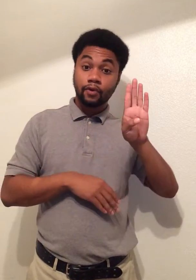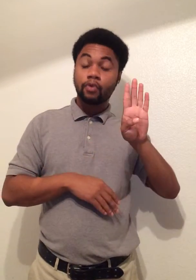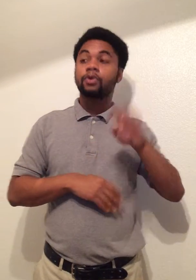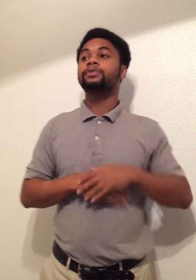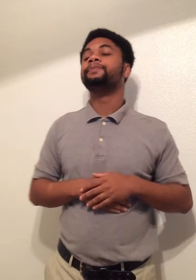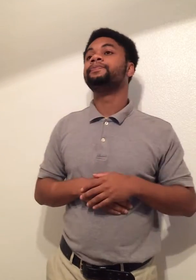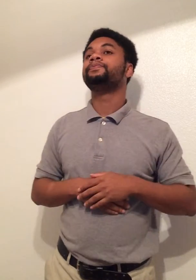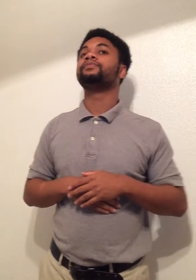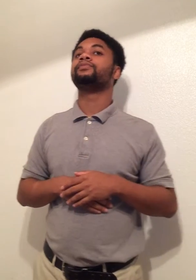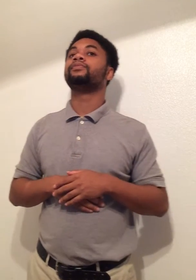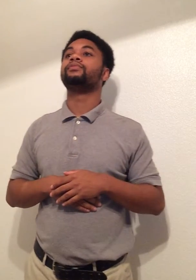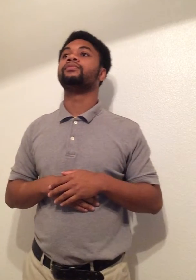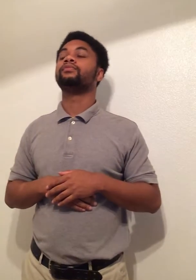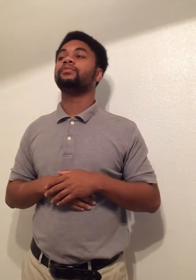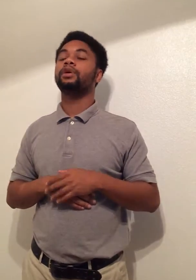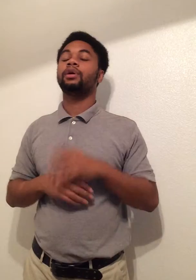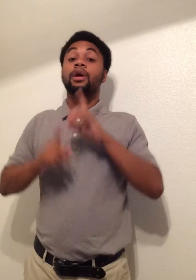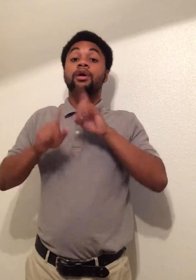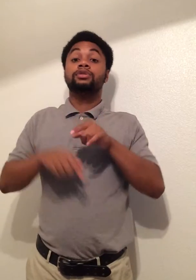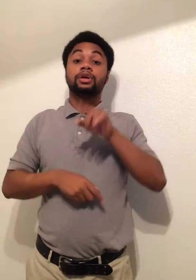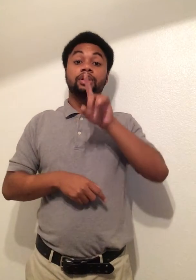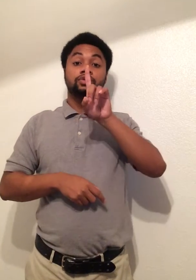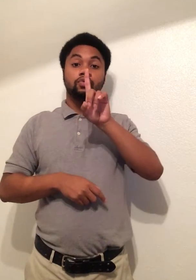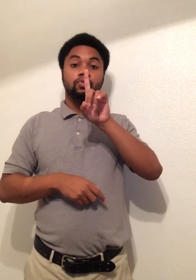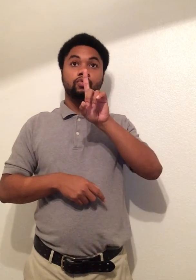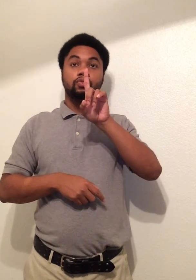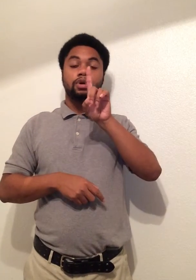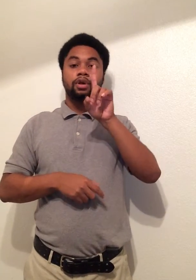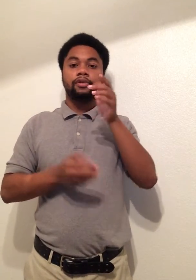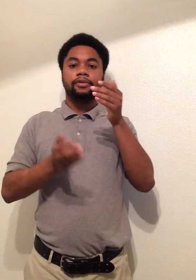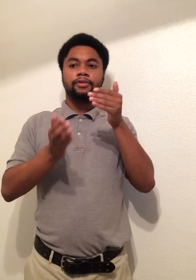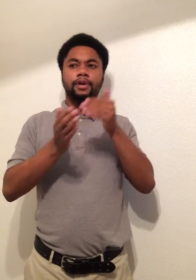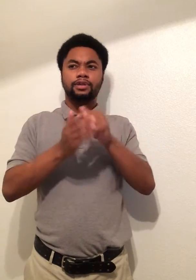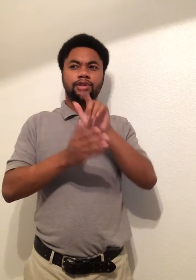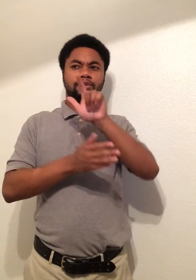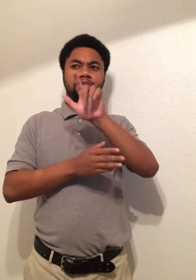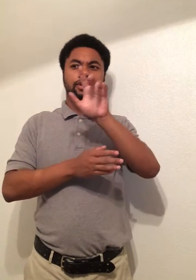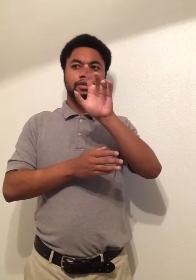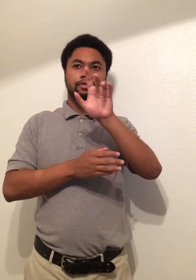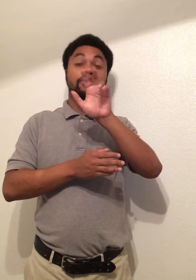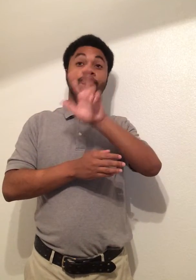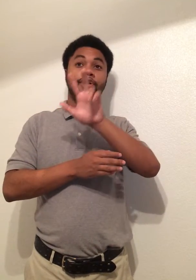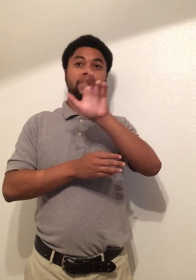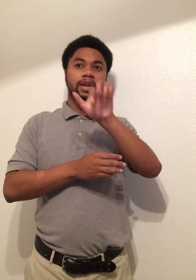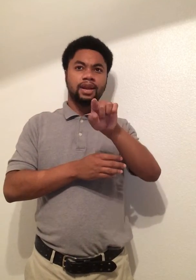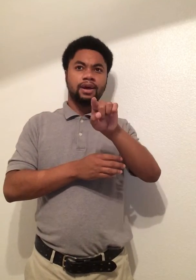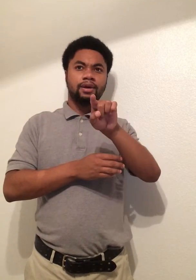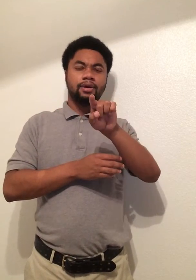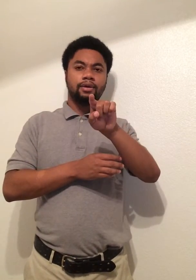gives me 1,039 and 2/4. Some of you got 103. Some of you had